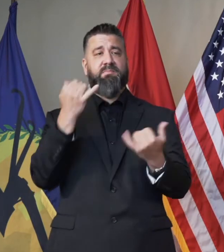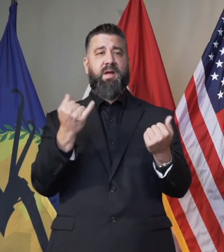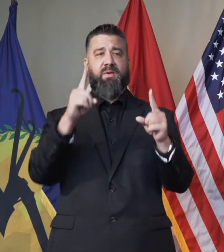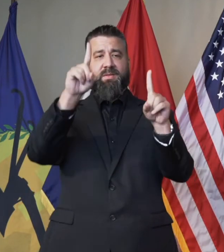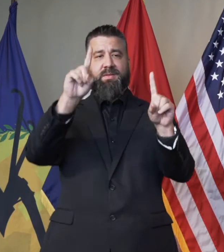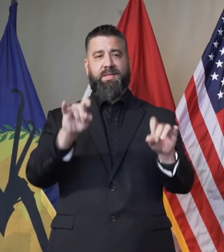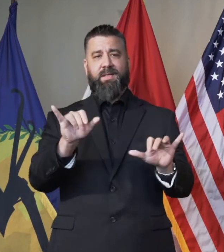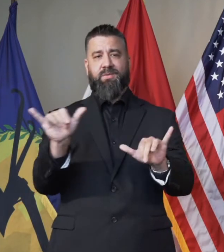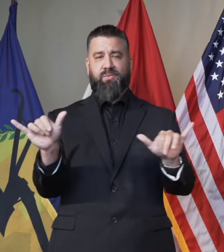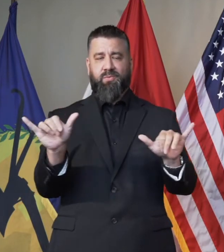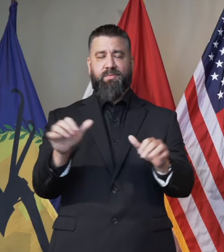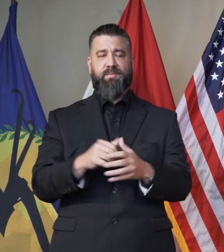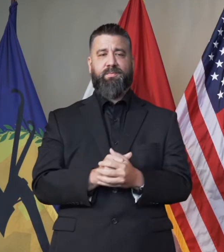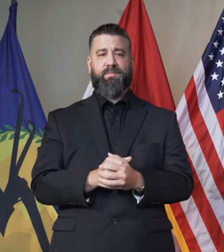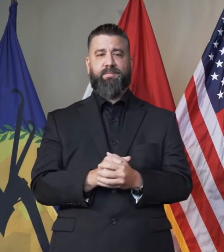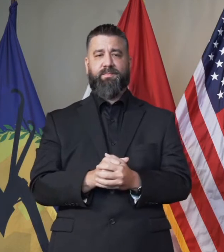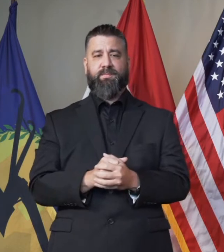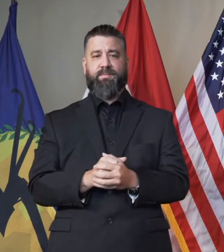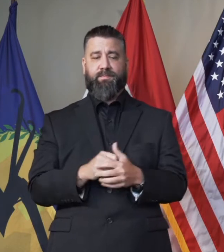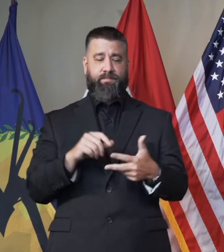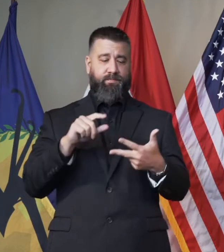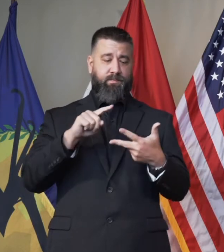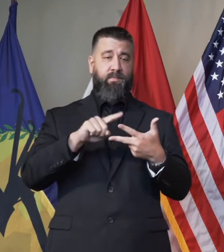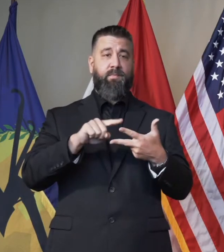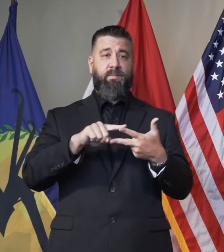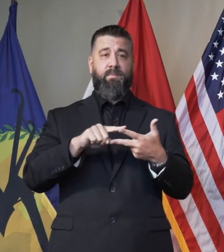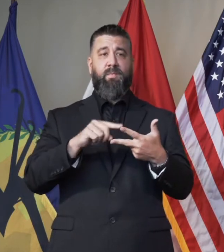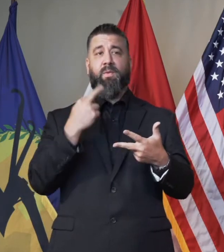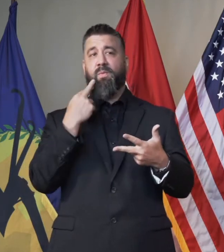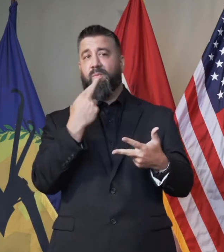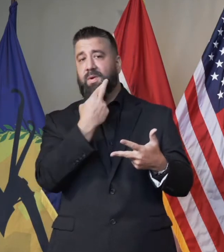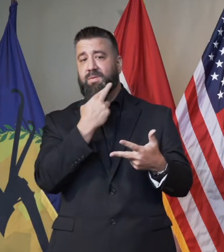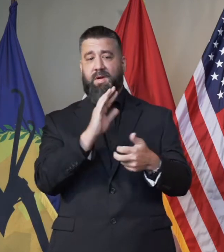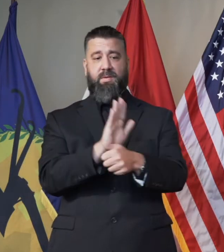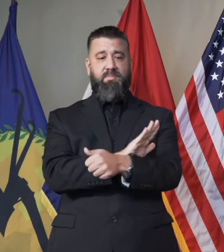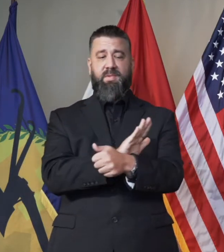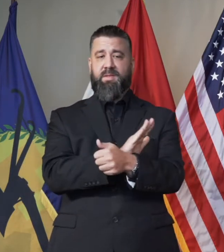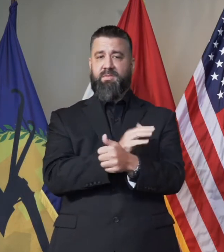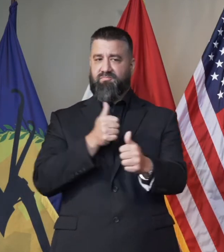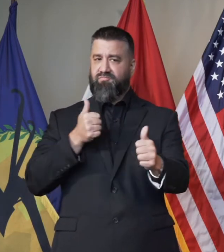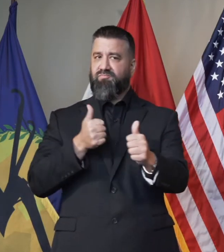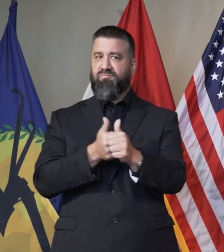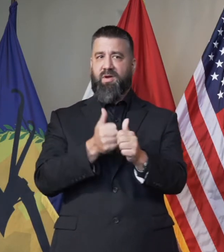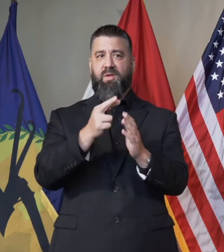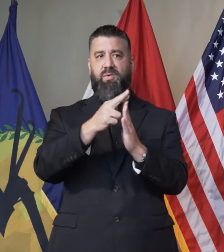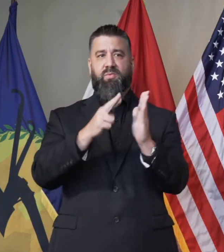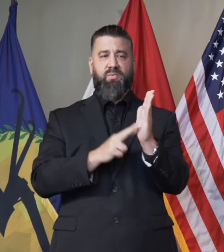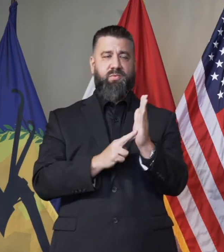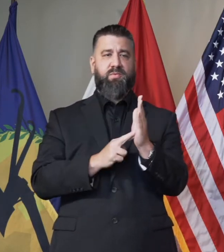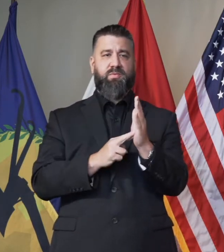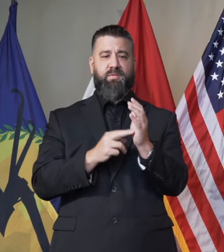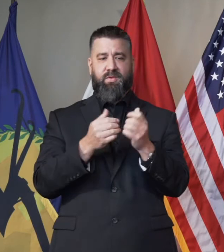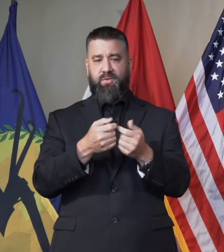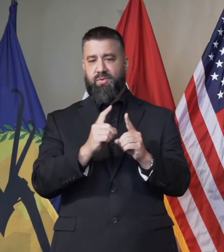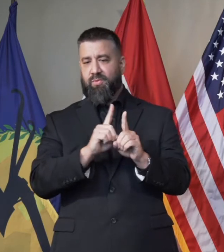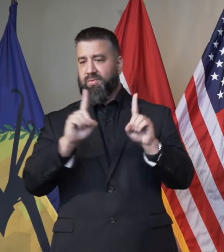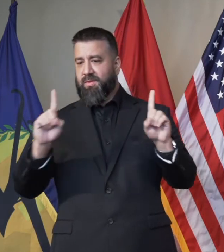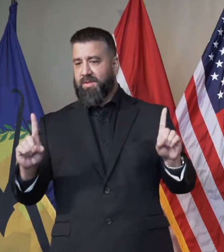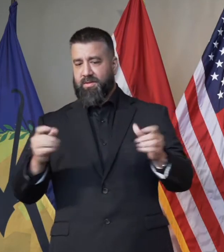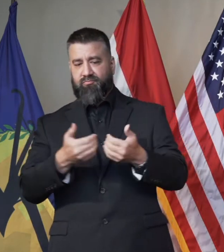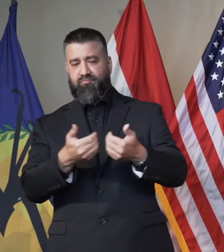Second, residents and businesses have improved their compliance with our masking orders and our social distancing